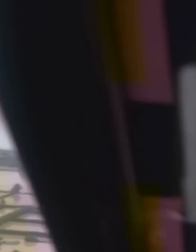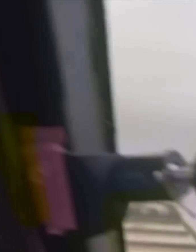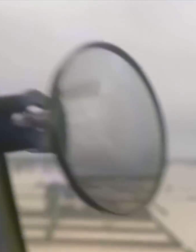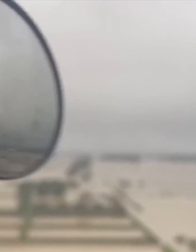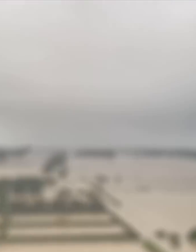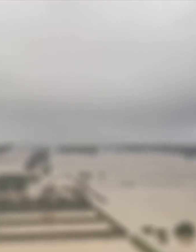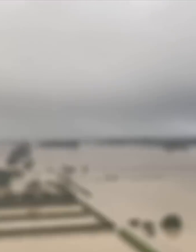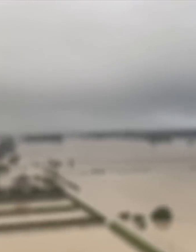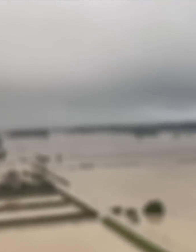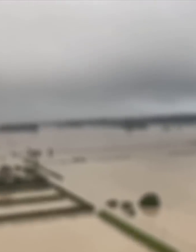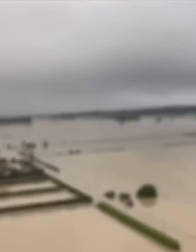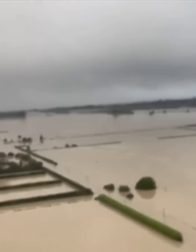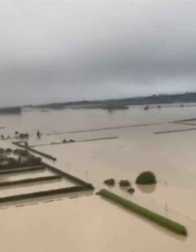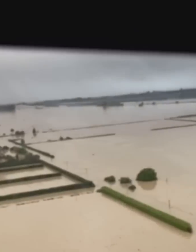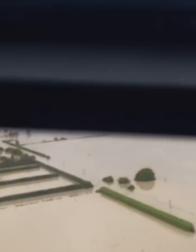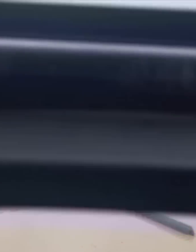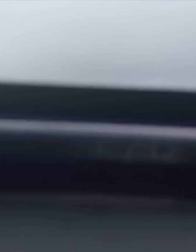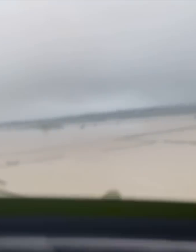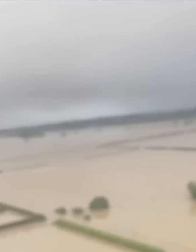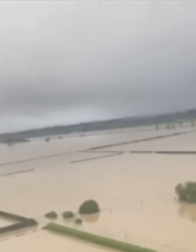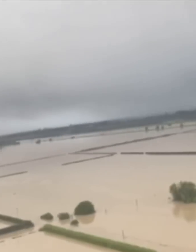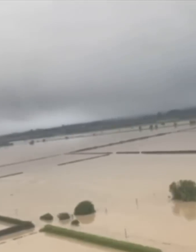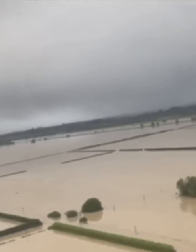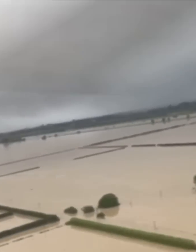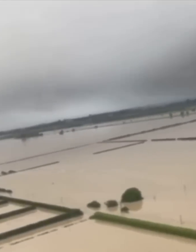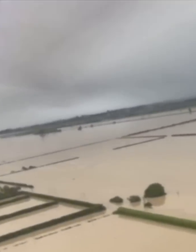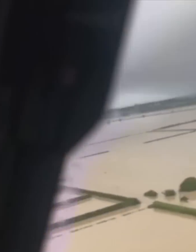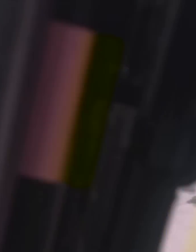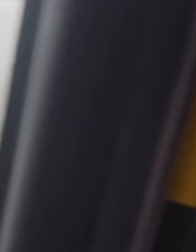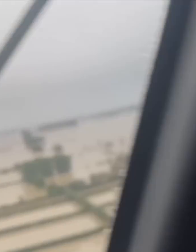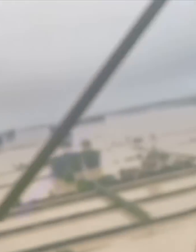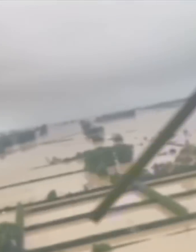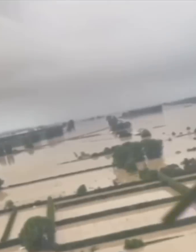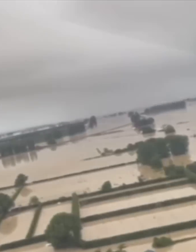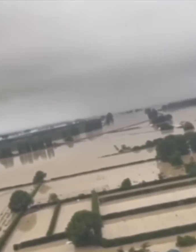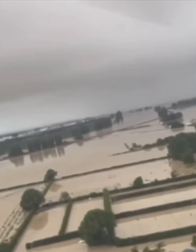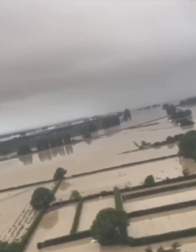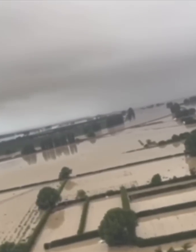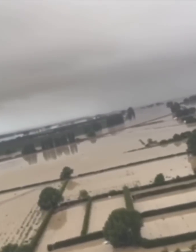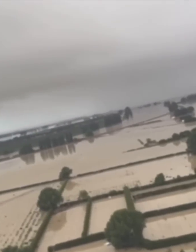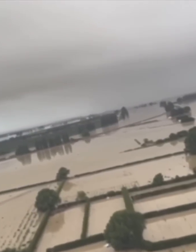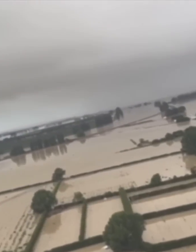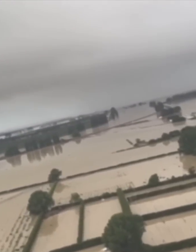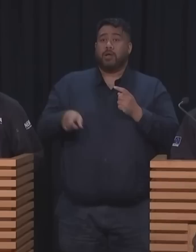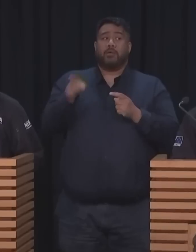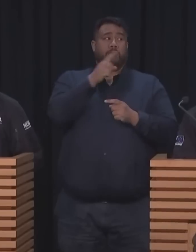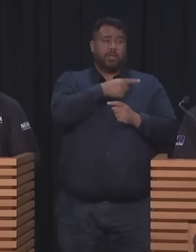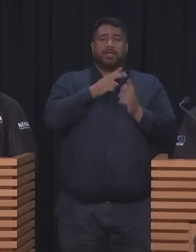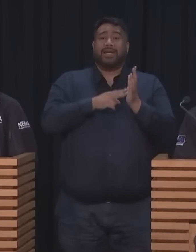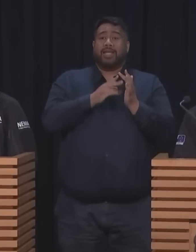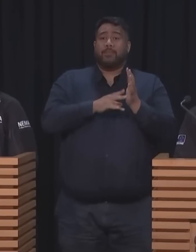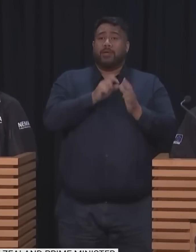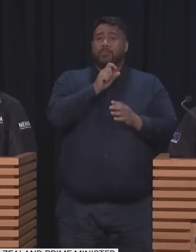Although Cyclone Gabrielle has veered southeast away from New Zealand, she leaves behind devastation and destruction.